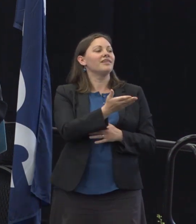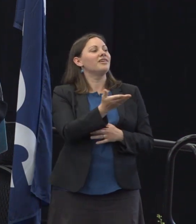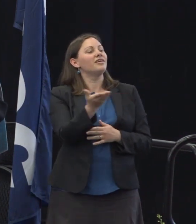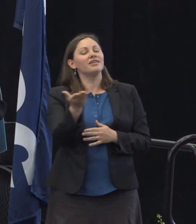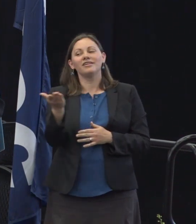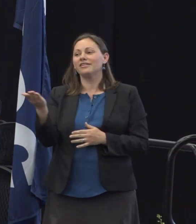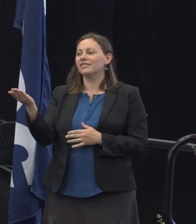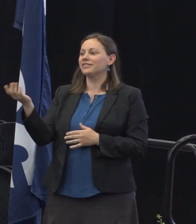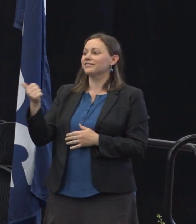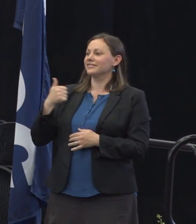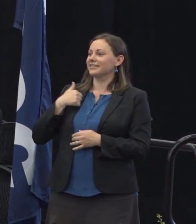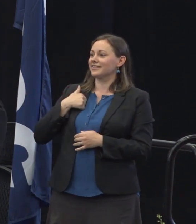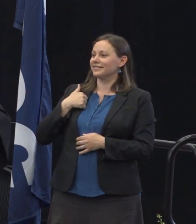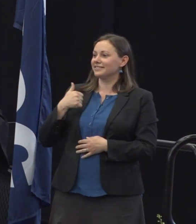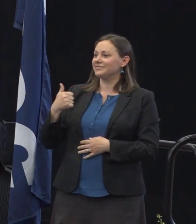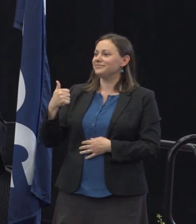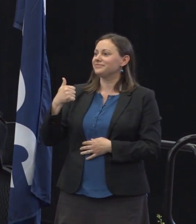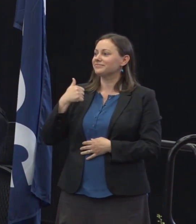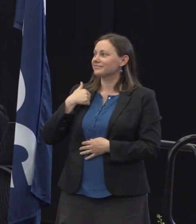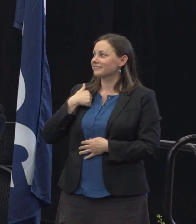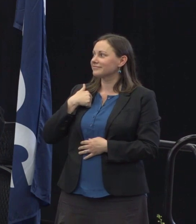O Canada,